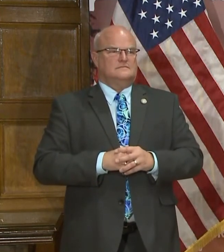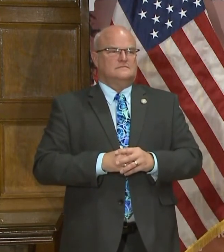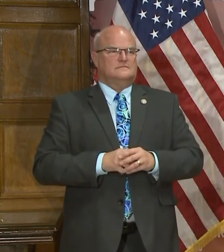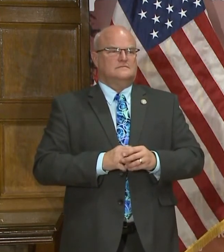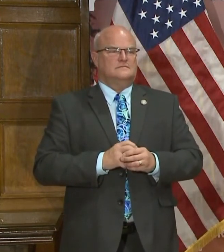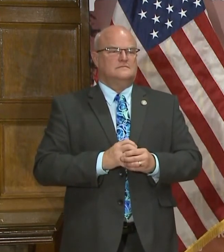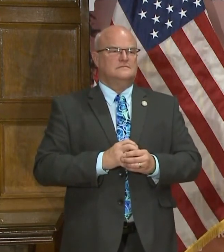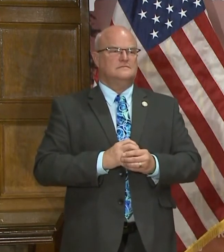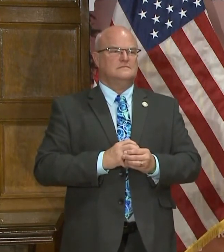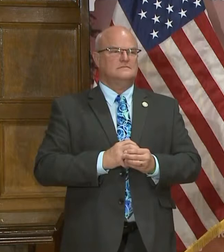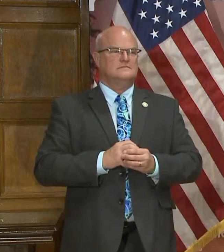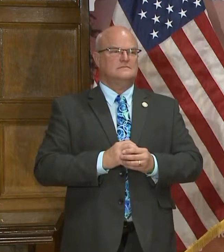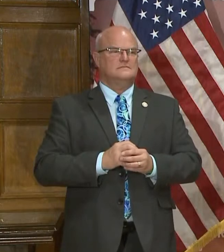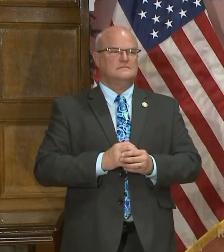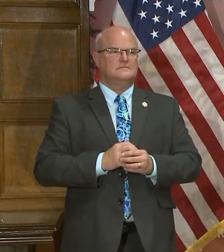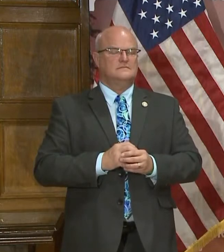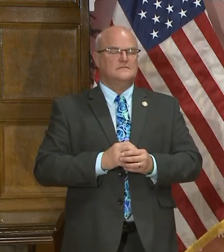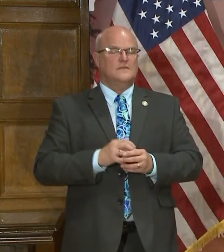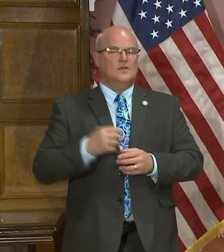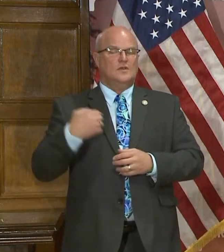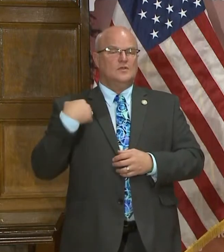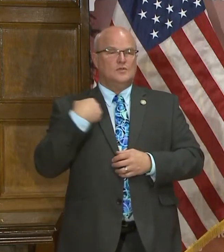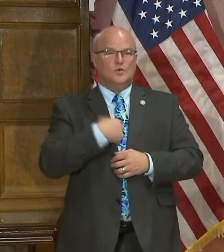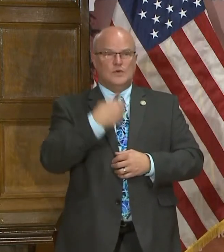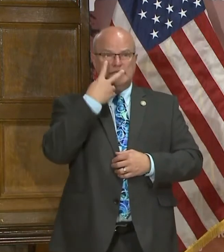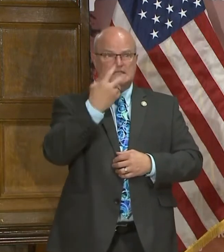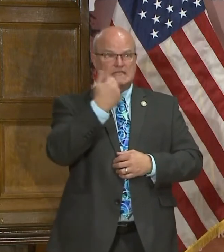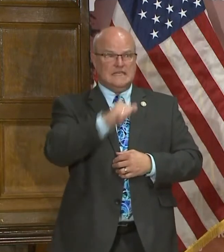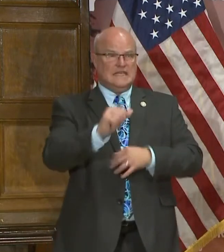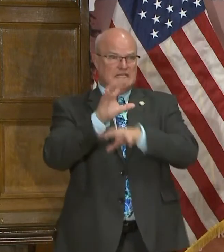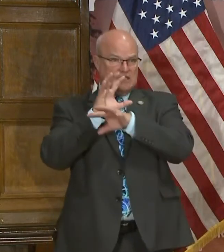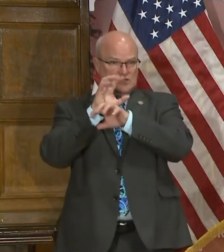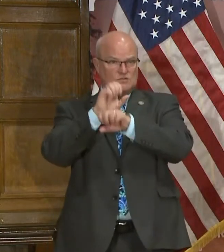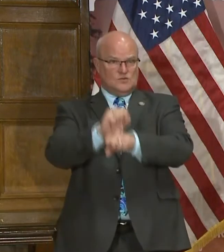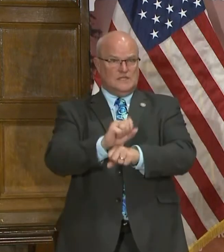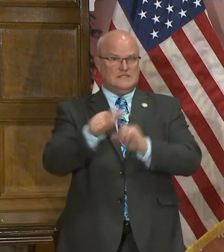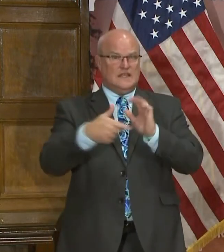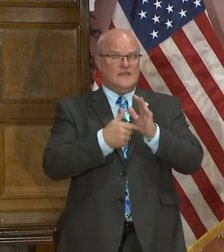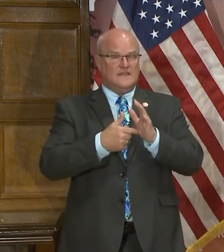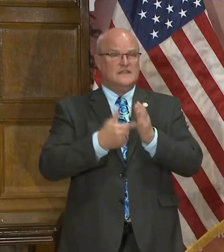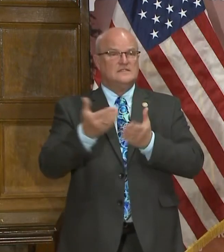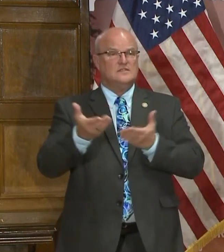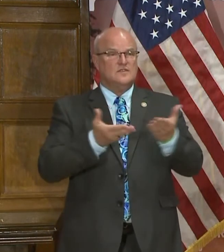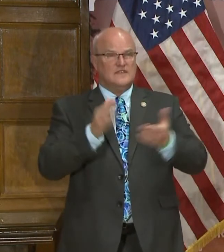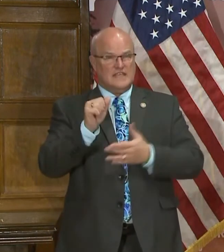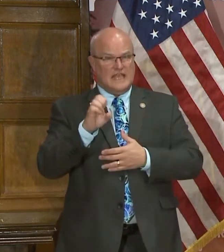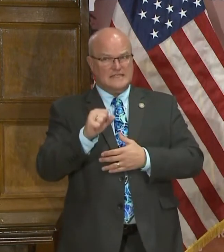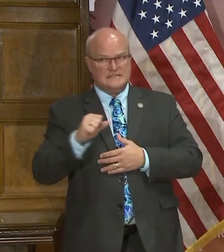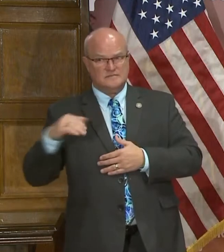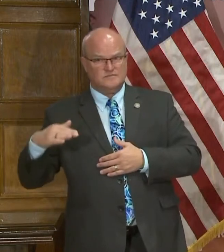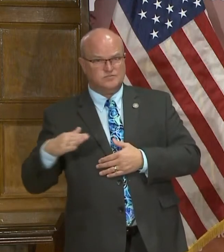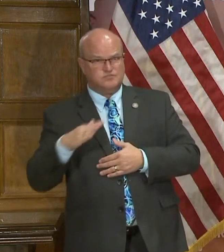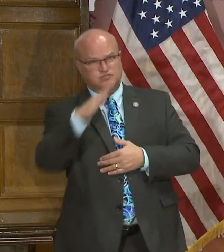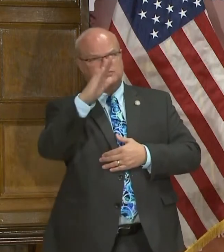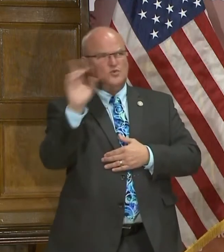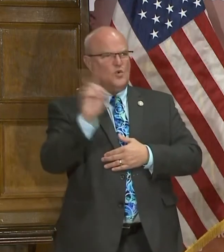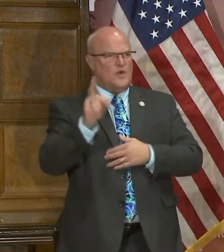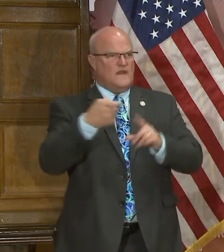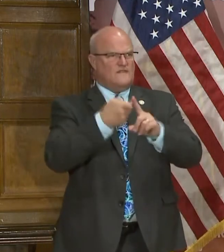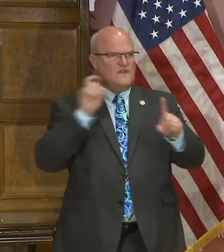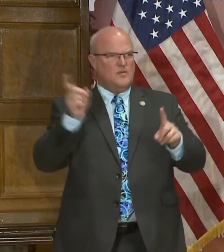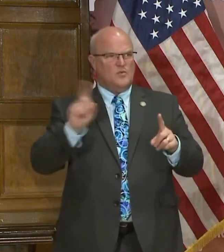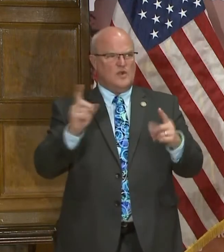our Department of Health has done, do we see any trends of this surge in cases? Where are we seeing these cases come